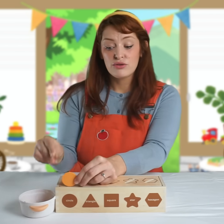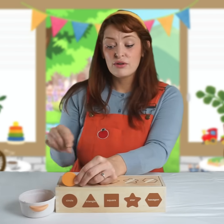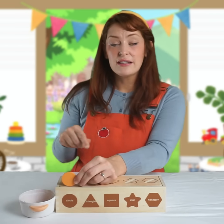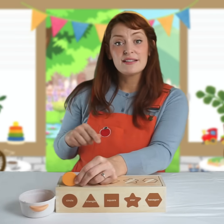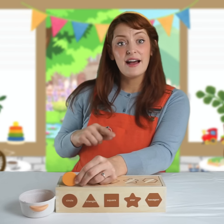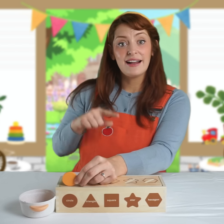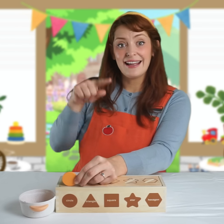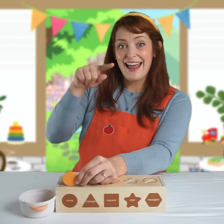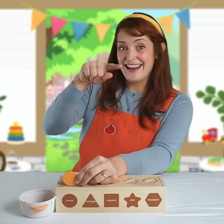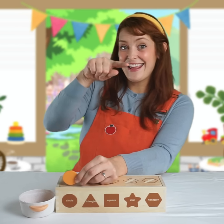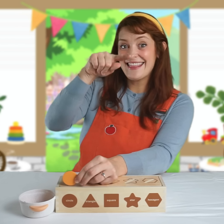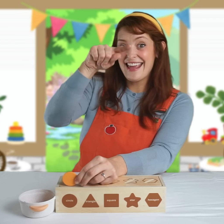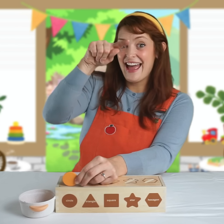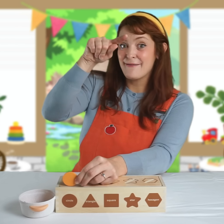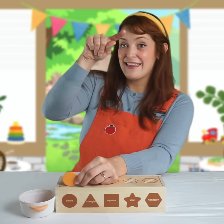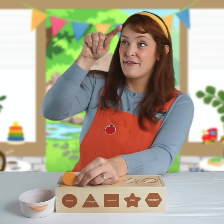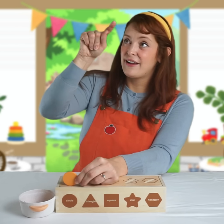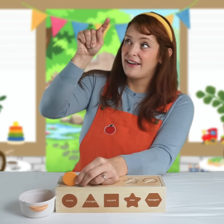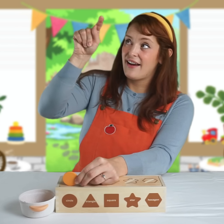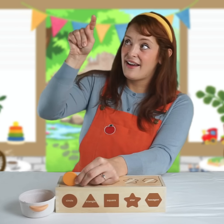drawing the circle again in the air with our finger.